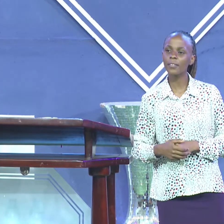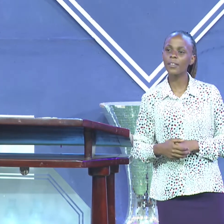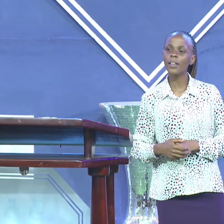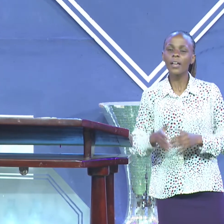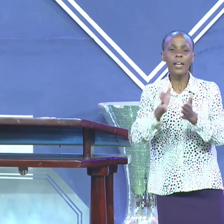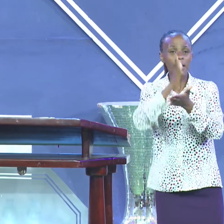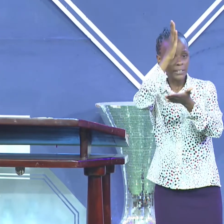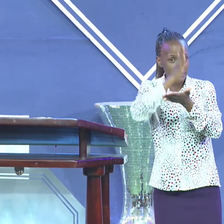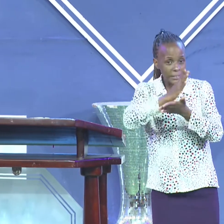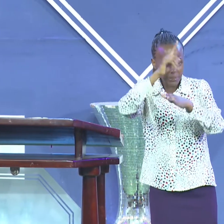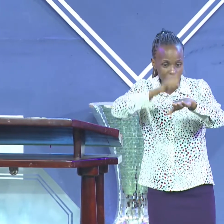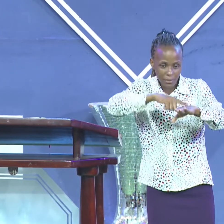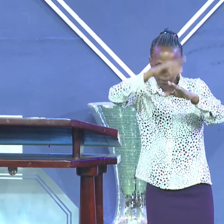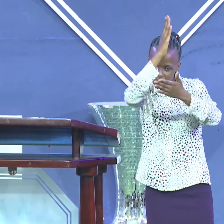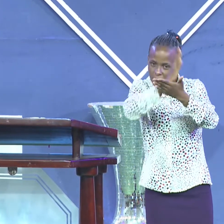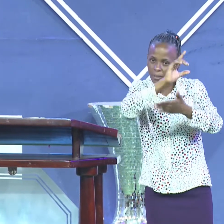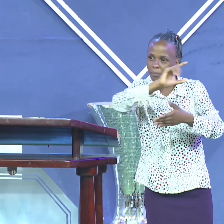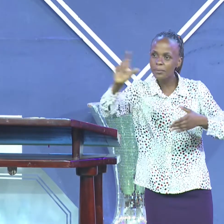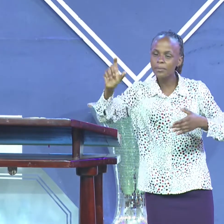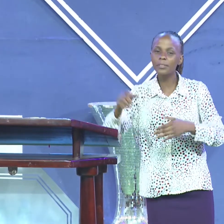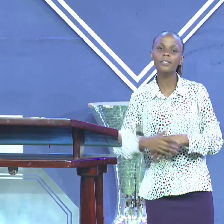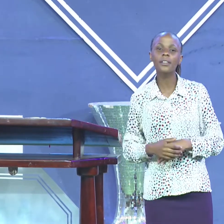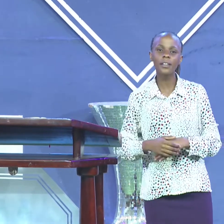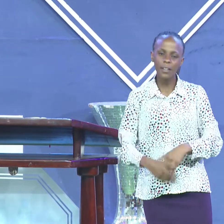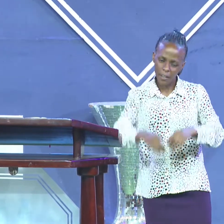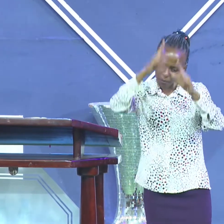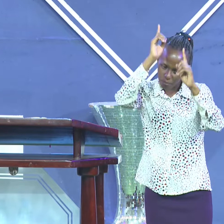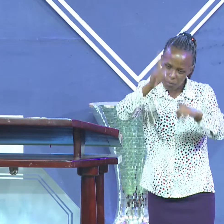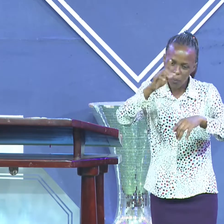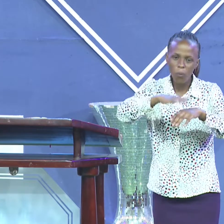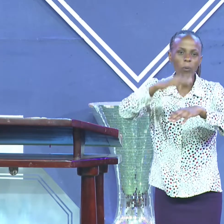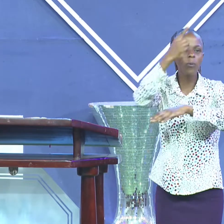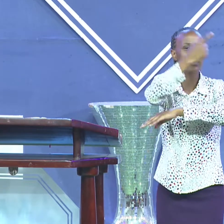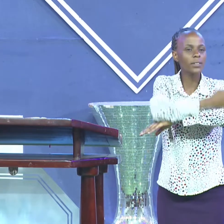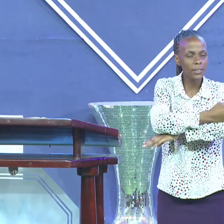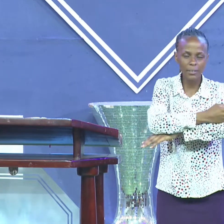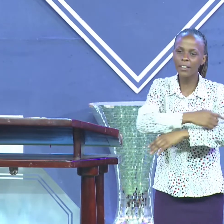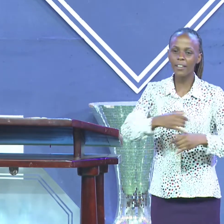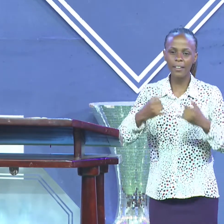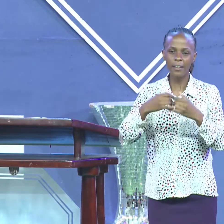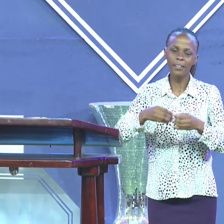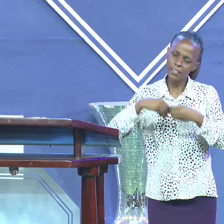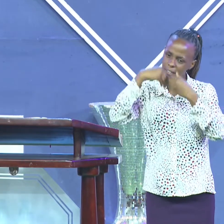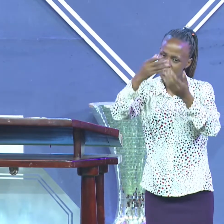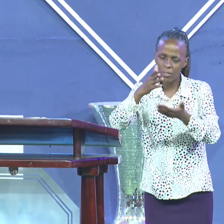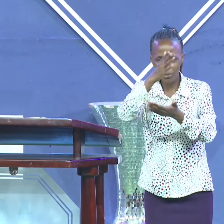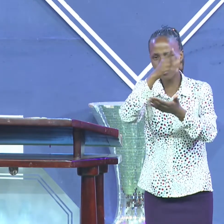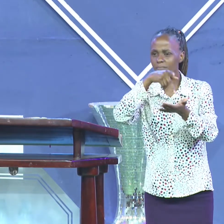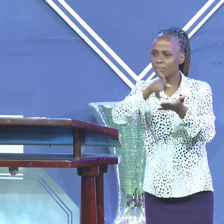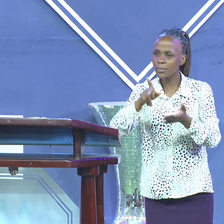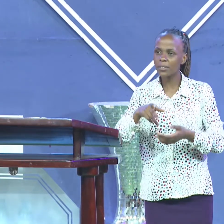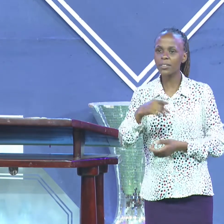15,000 weekly. And yet a week would come. And then you get to a day you're supposed to be